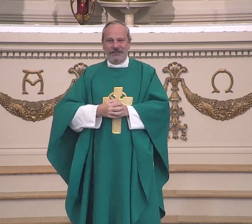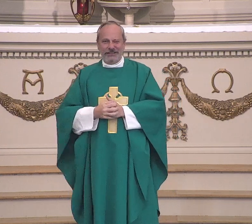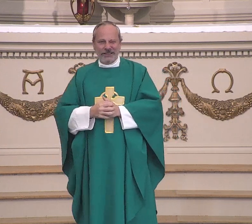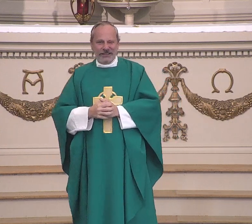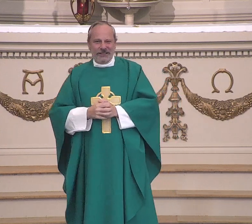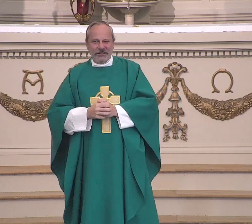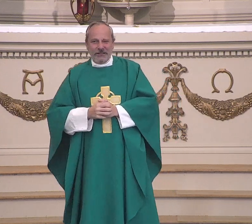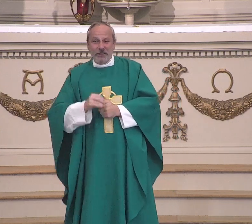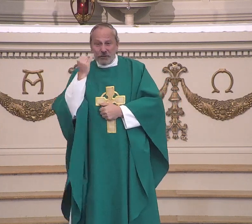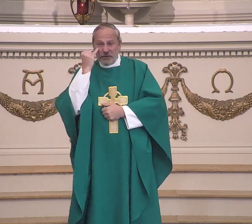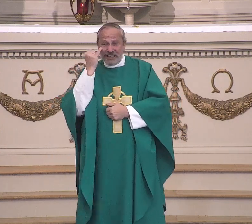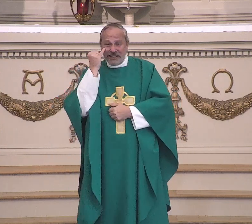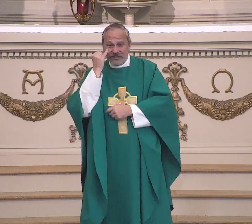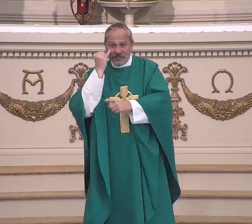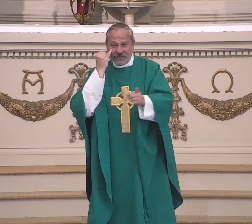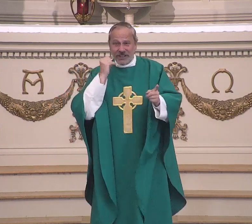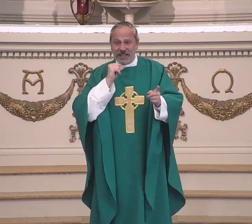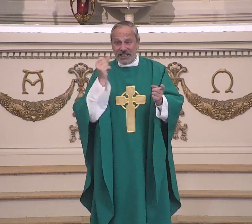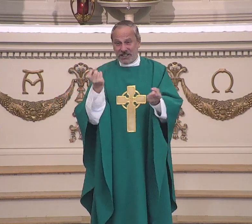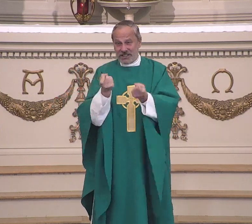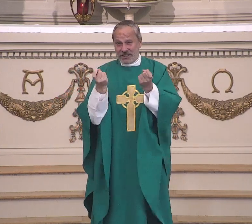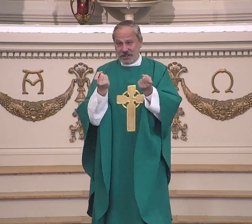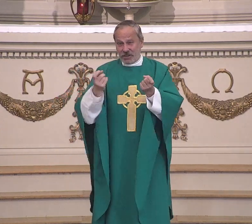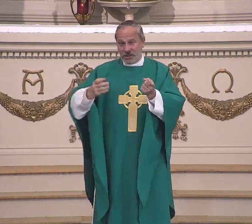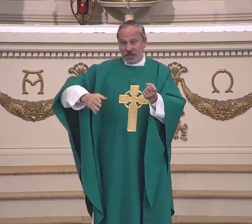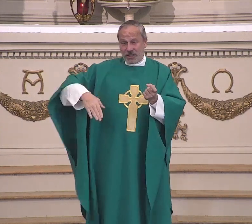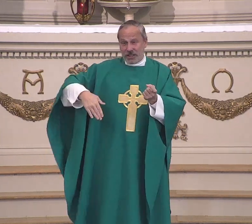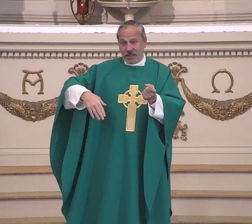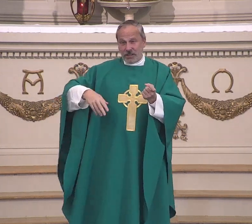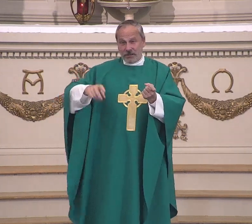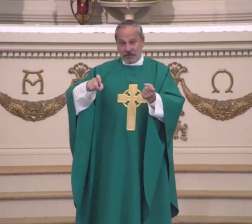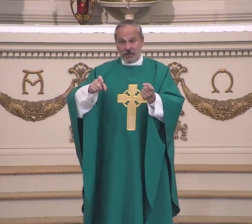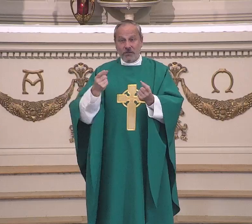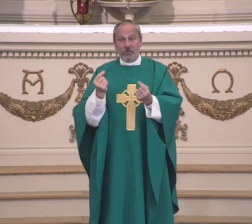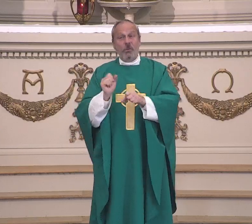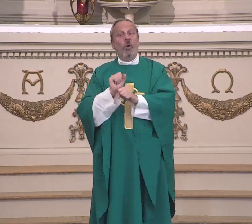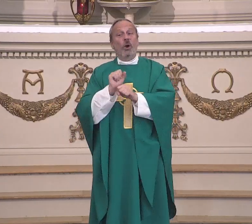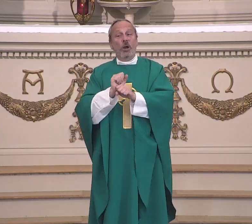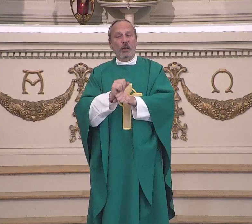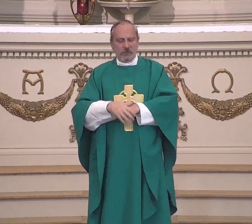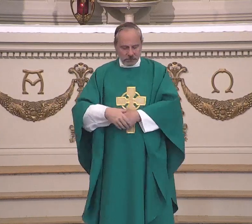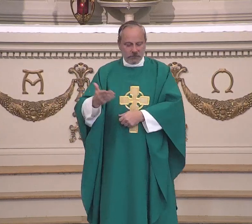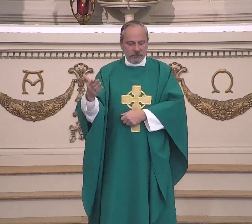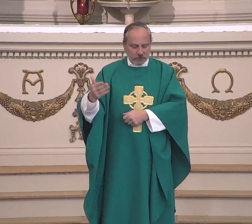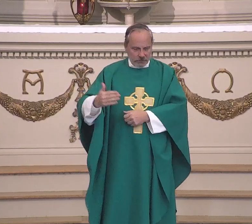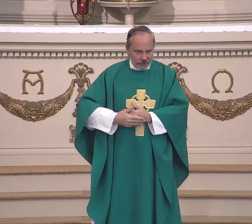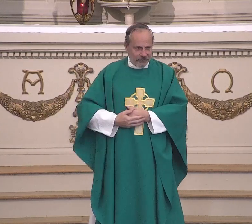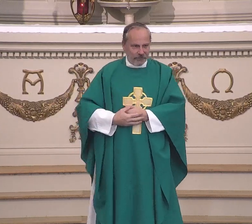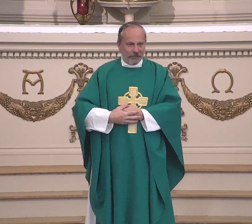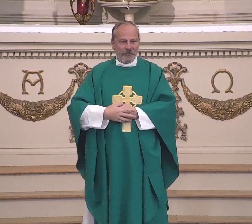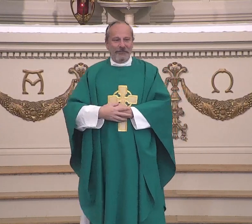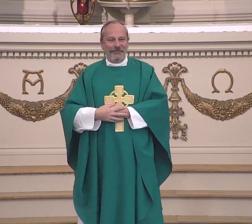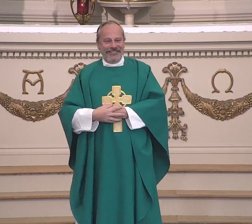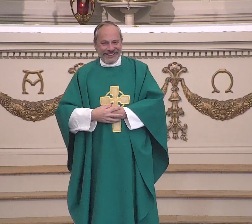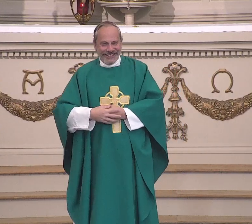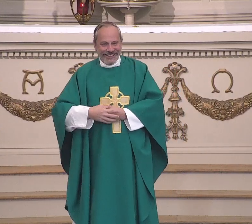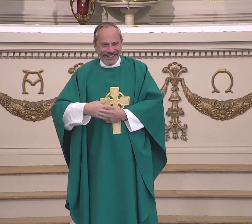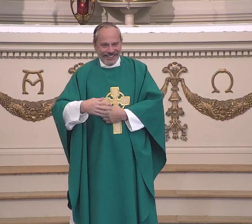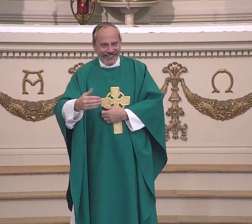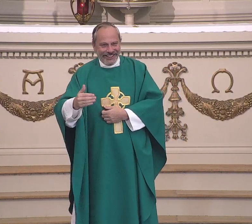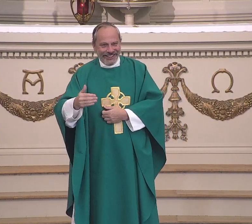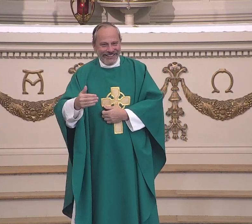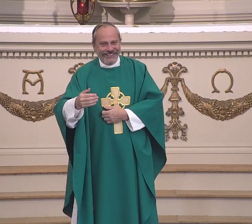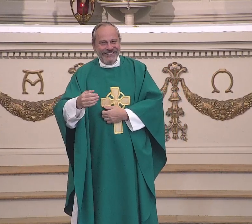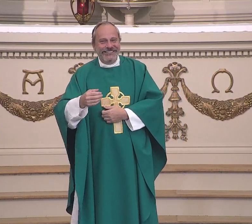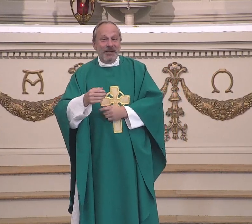And that's good news for me, in thinking about this. And for all of you, if you are not a sinner yet, you have some work to